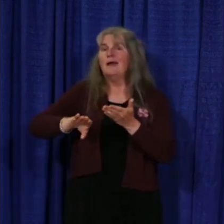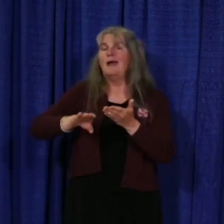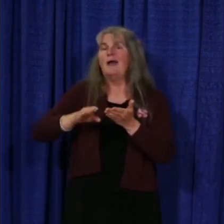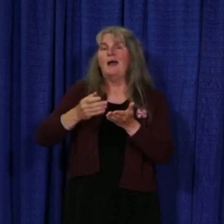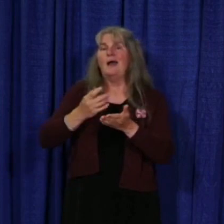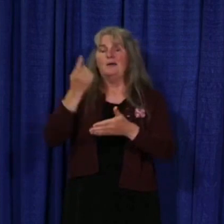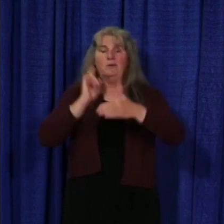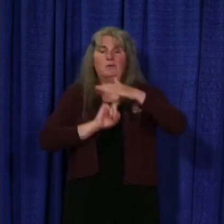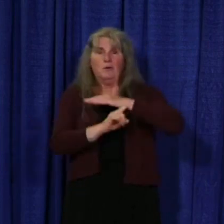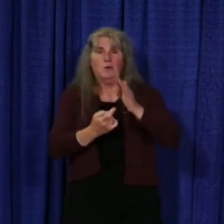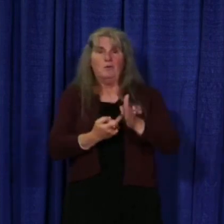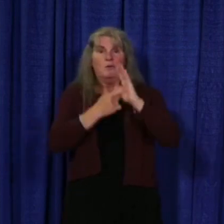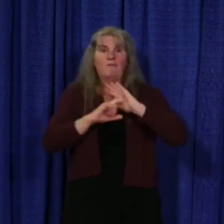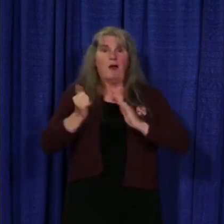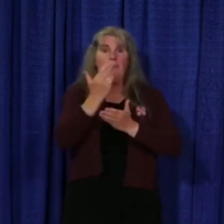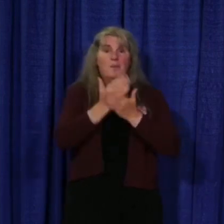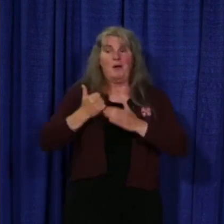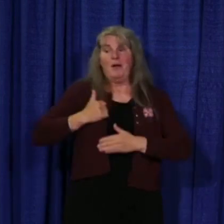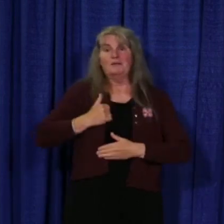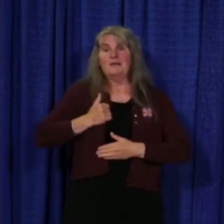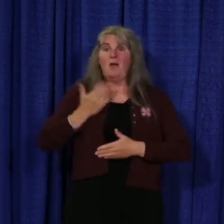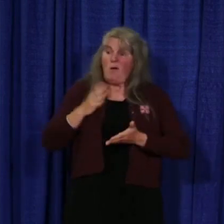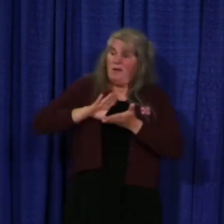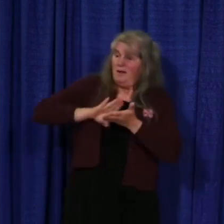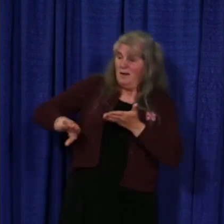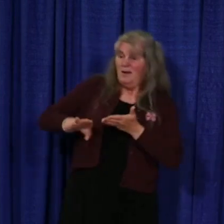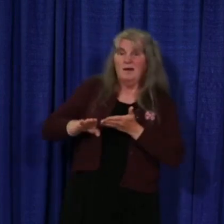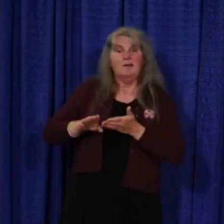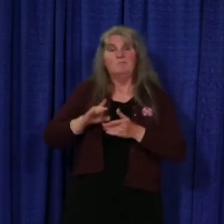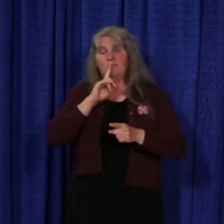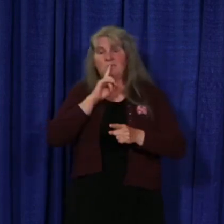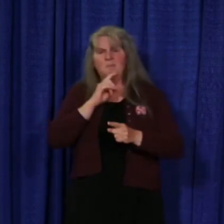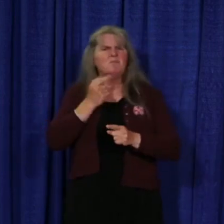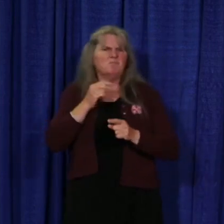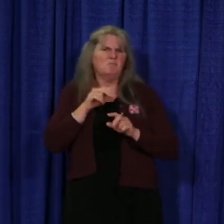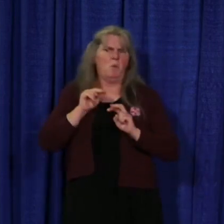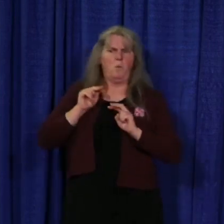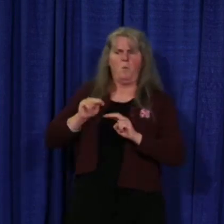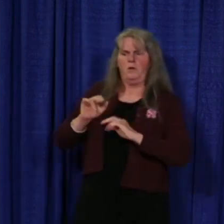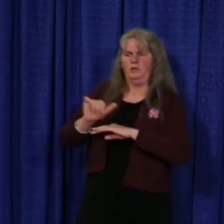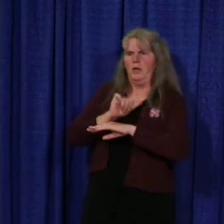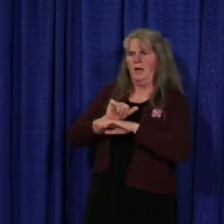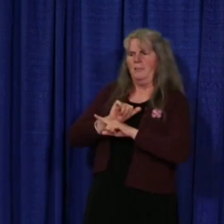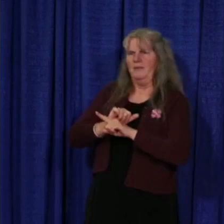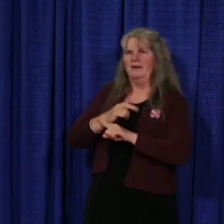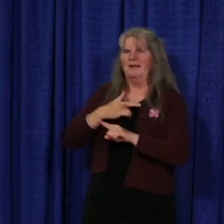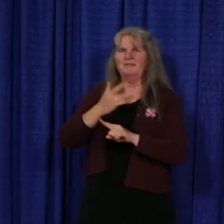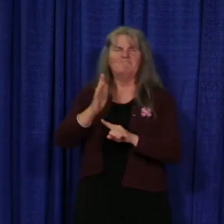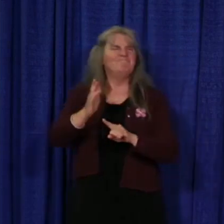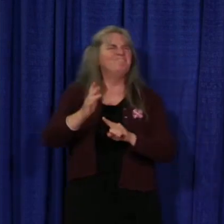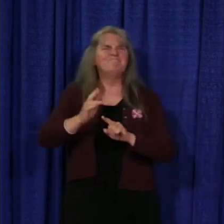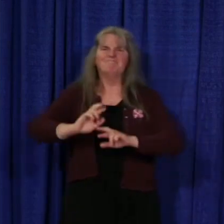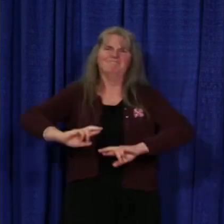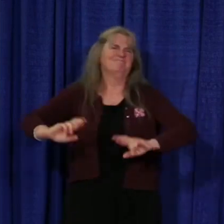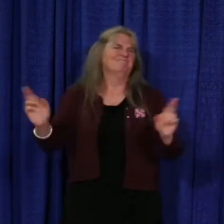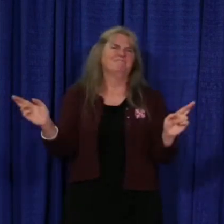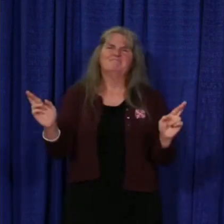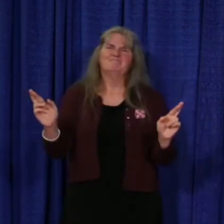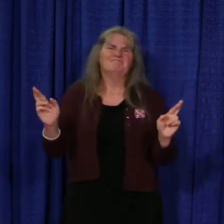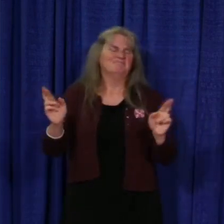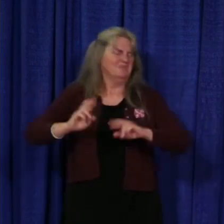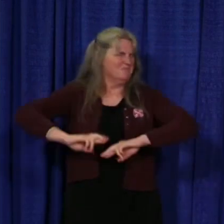jurisdictions in Canada, and we have been keeping an eye on Alberta in particular, I feel that we're not quite ready to do